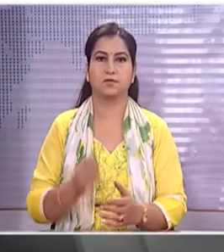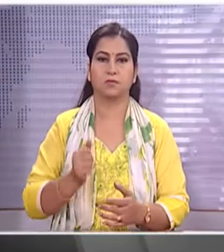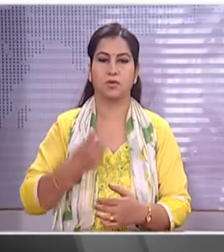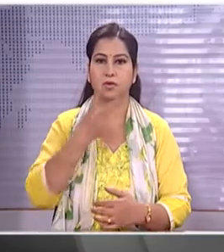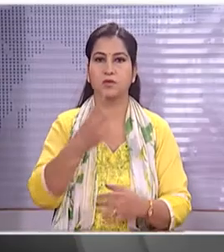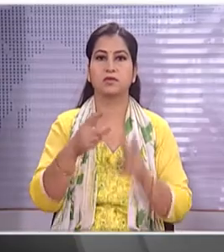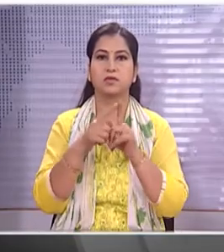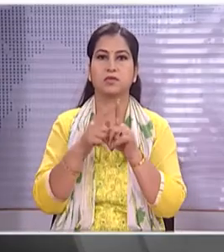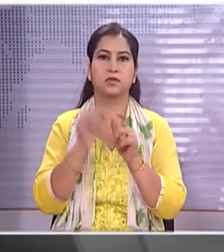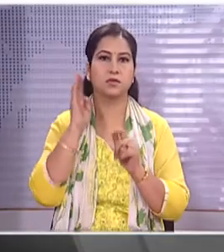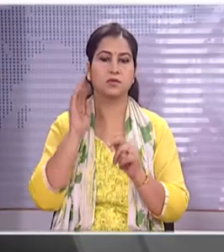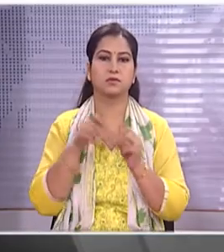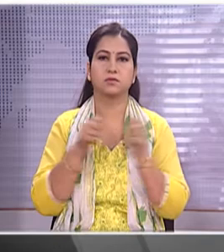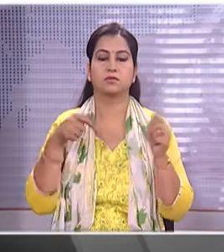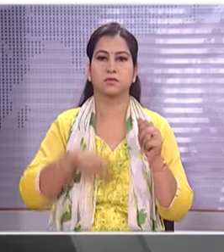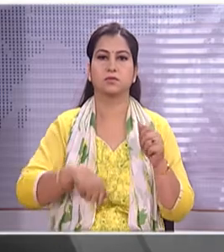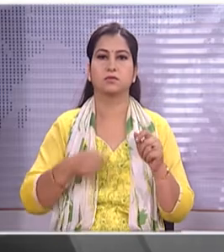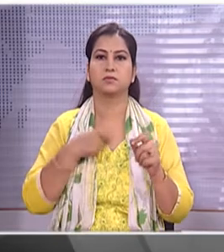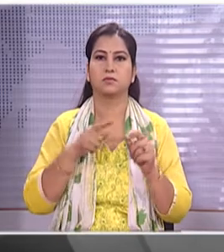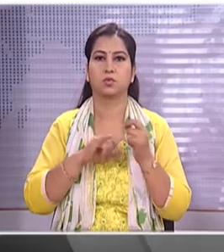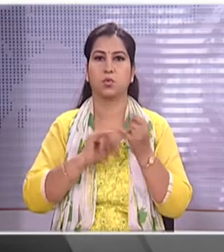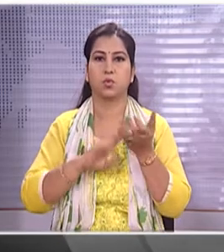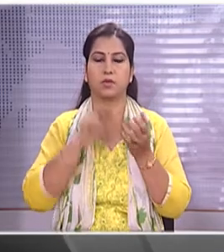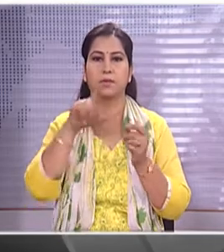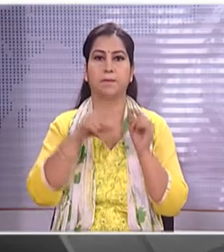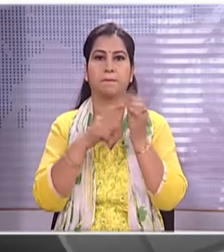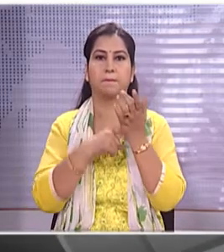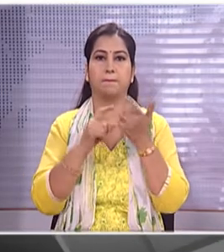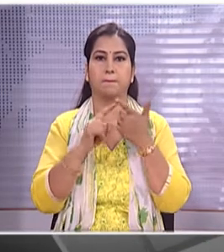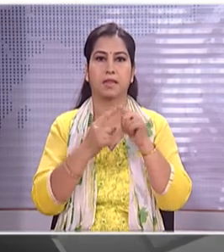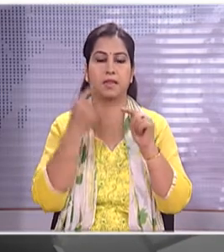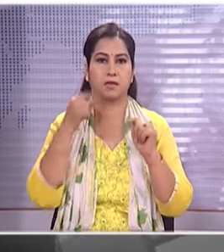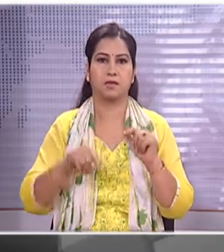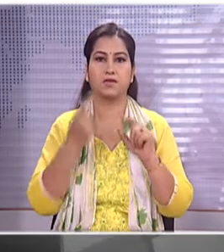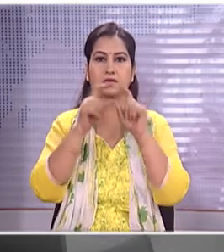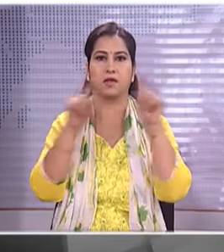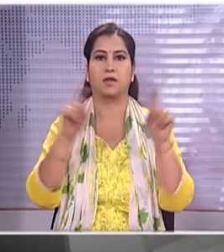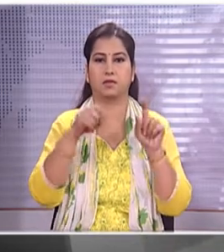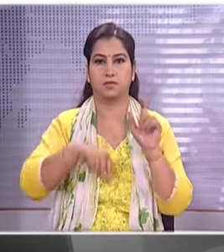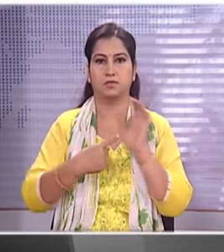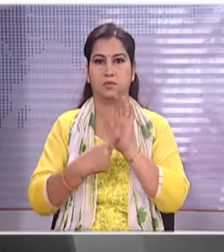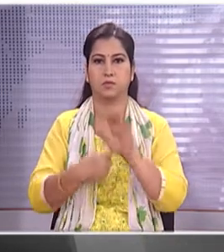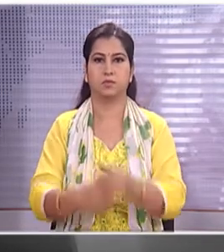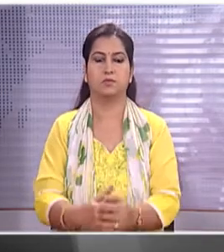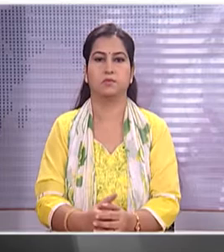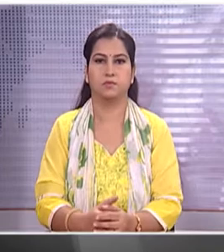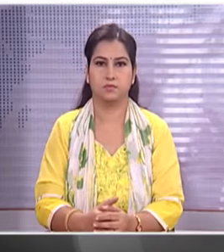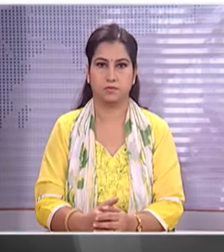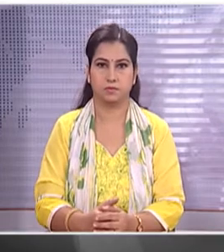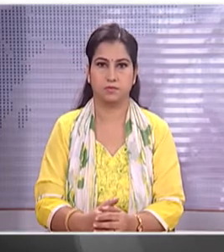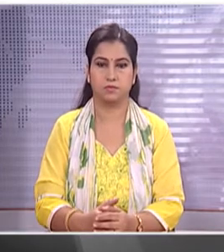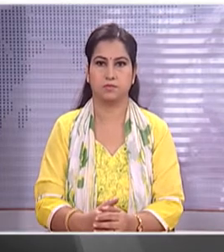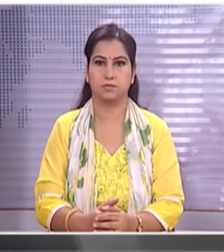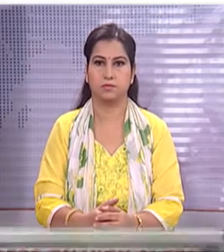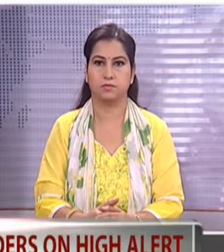Good morning. You're watching News for Hearing Impaired. I'm Preeti. With me is Sonu. First, the headlines we're tracking this hour.